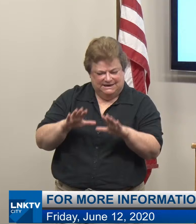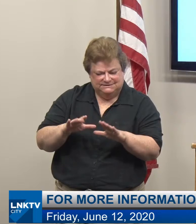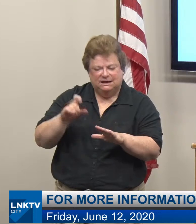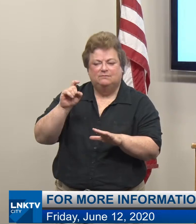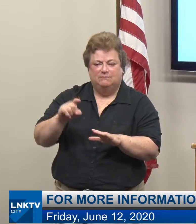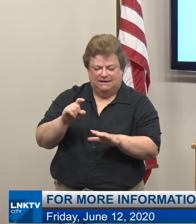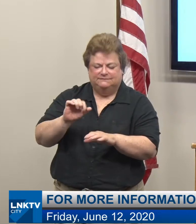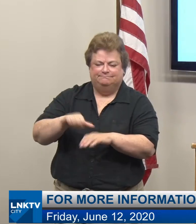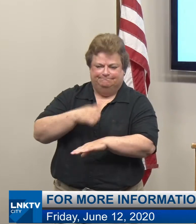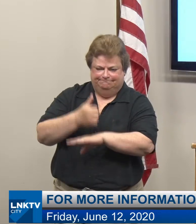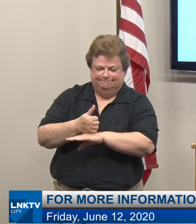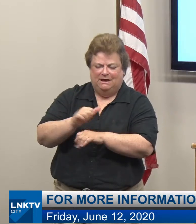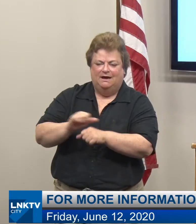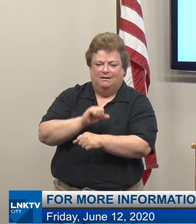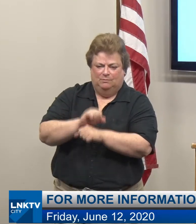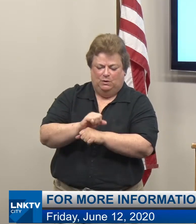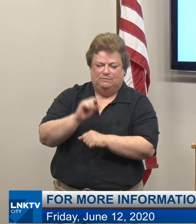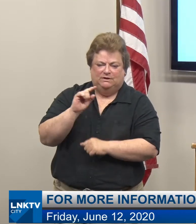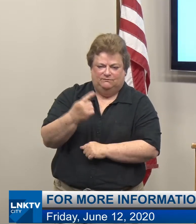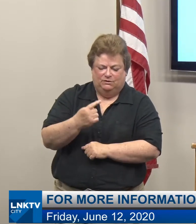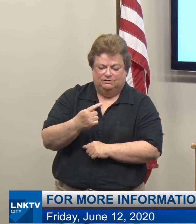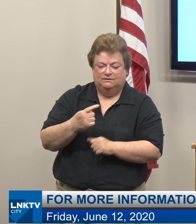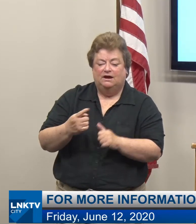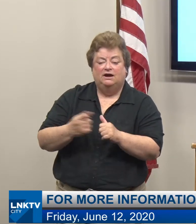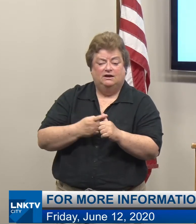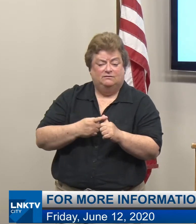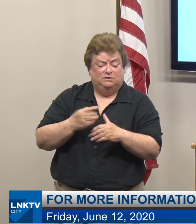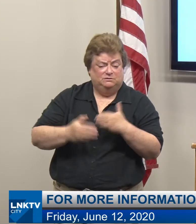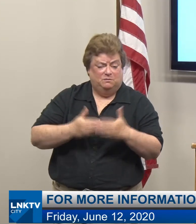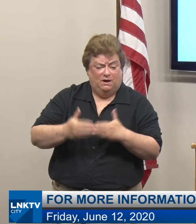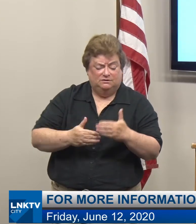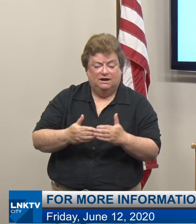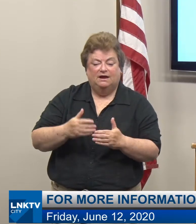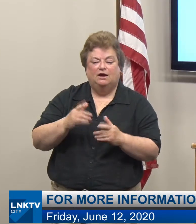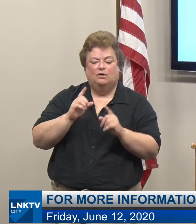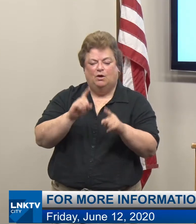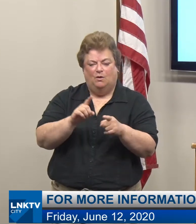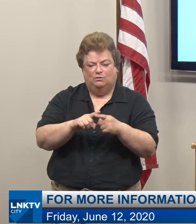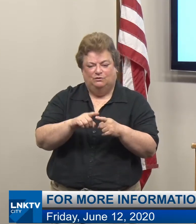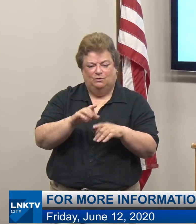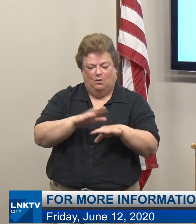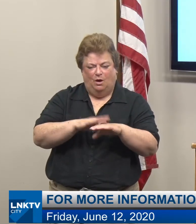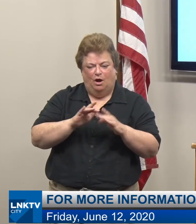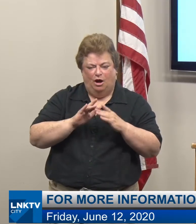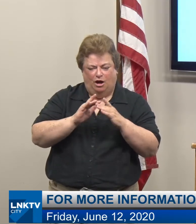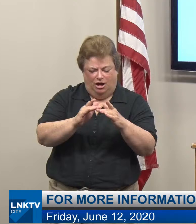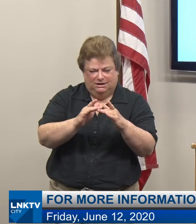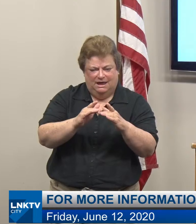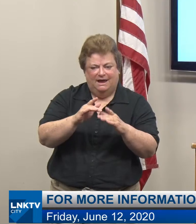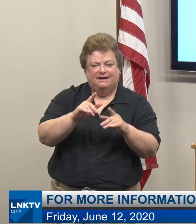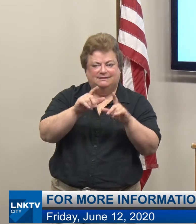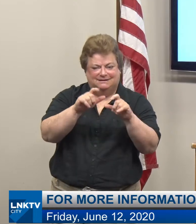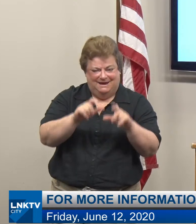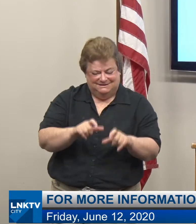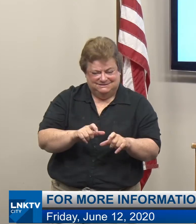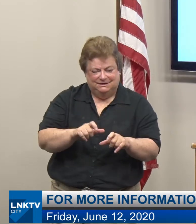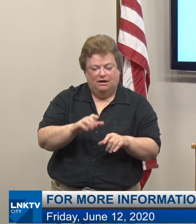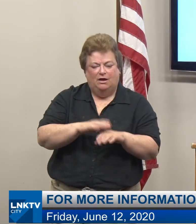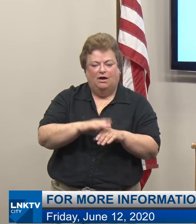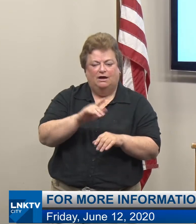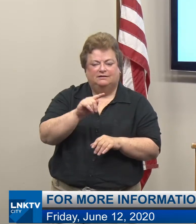appointment only. To begin, the process is simple with a free online risk assessment at